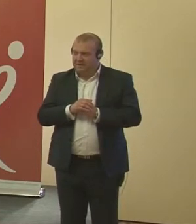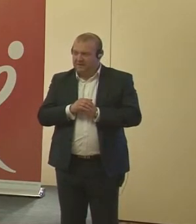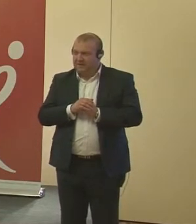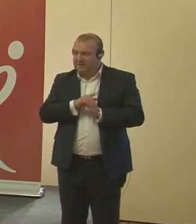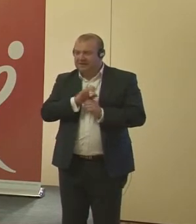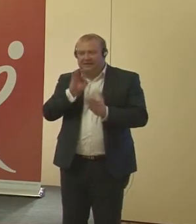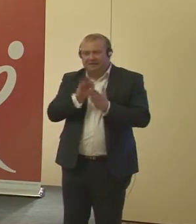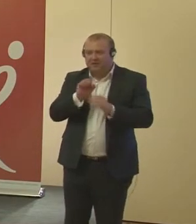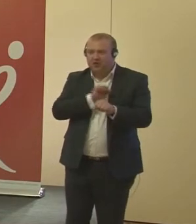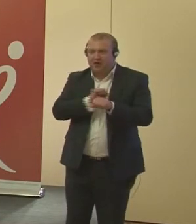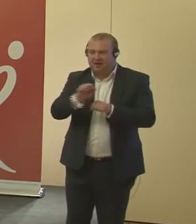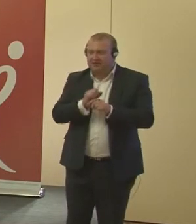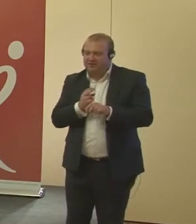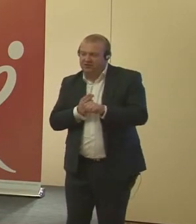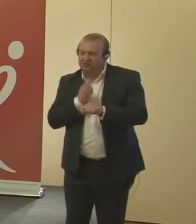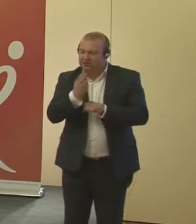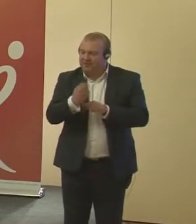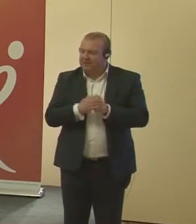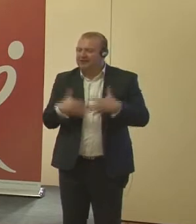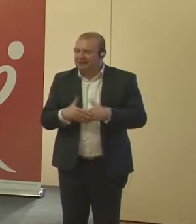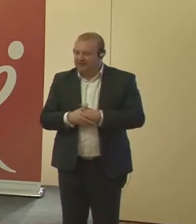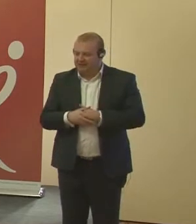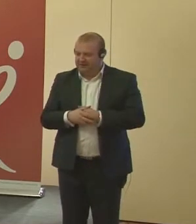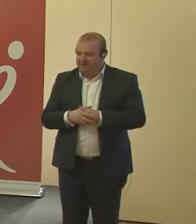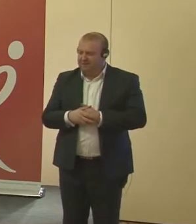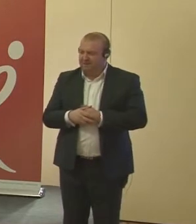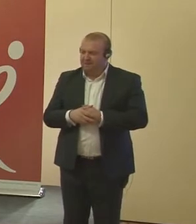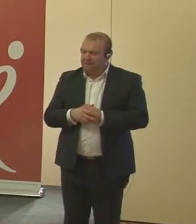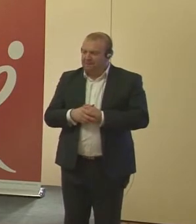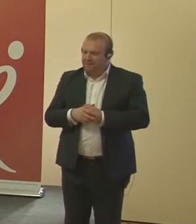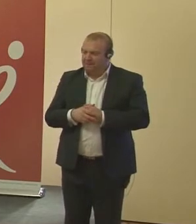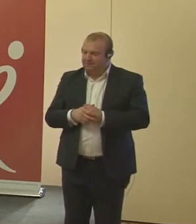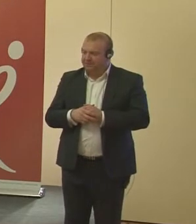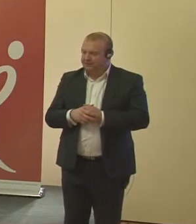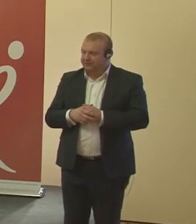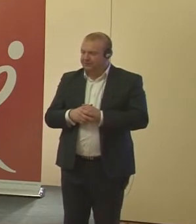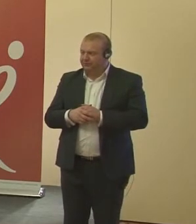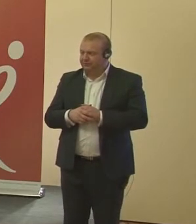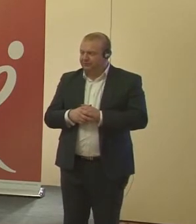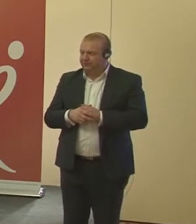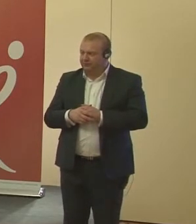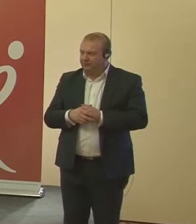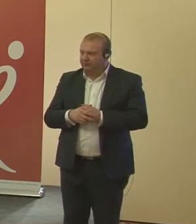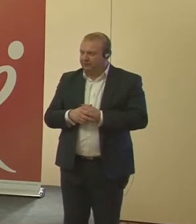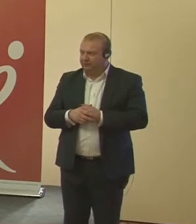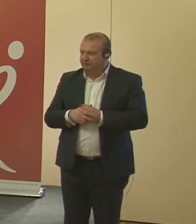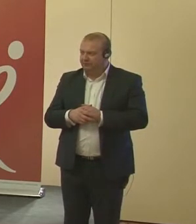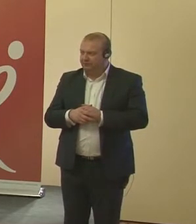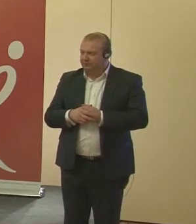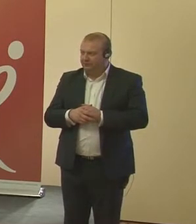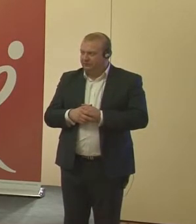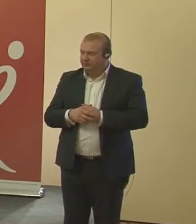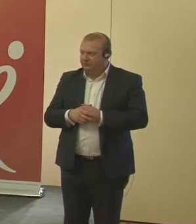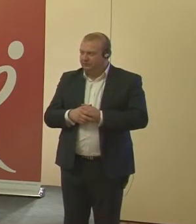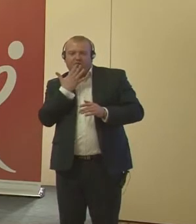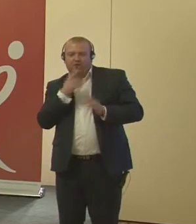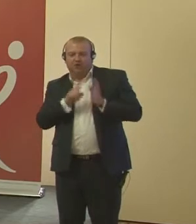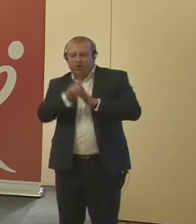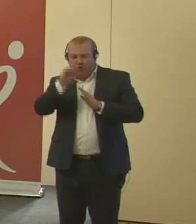not, but we will not know, will we? So Skoldatatech for 10 years is the provision of a local service